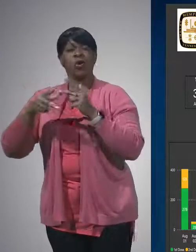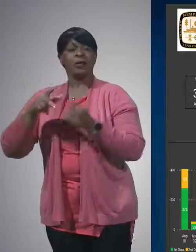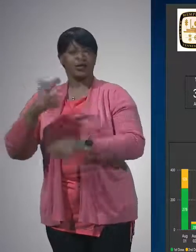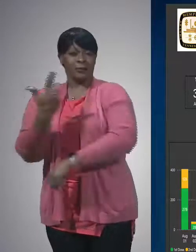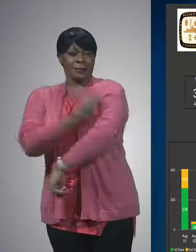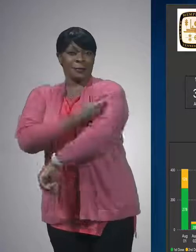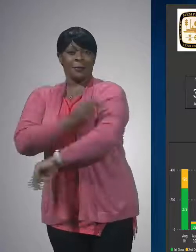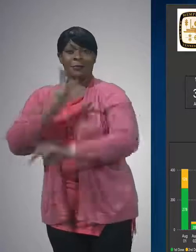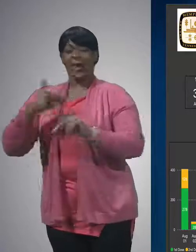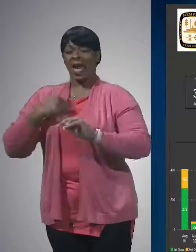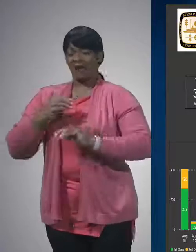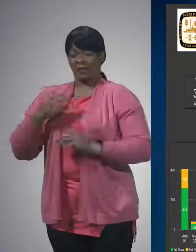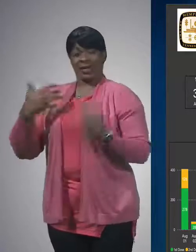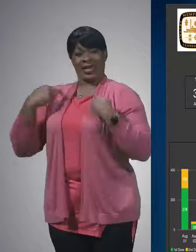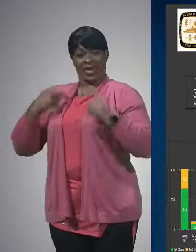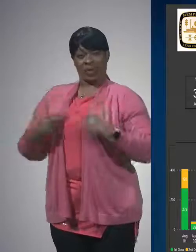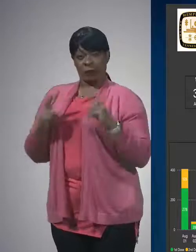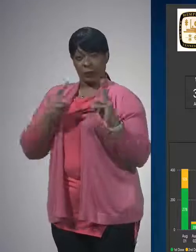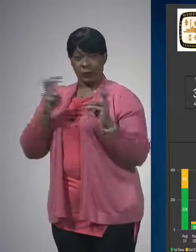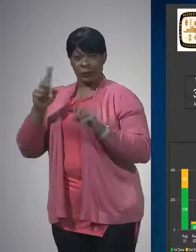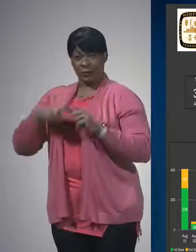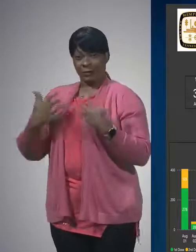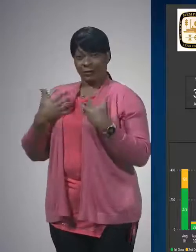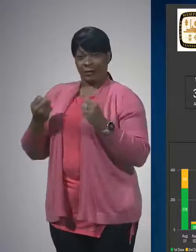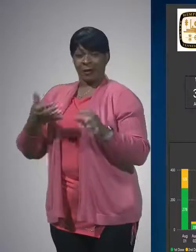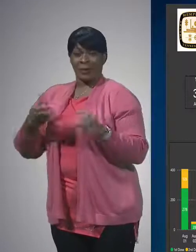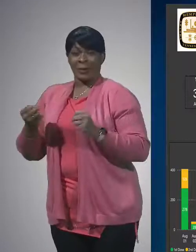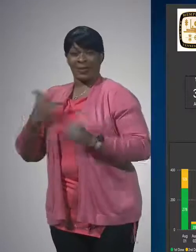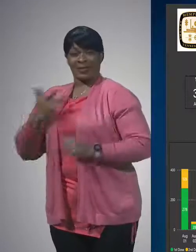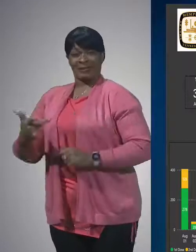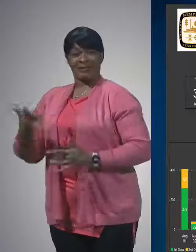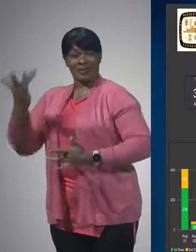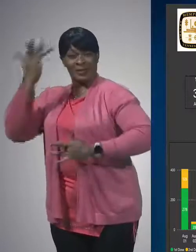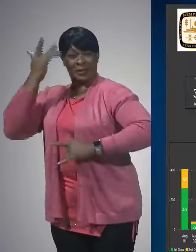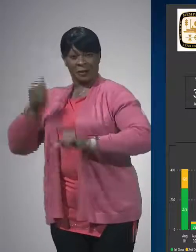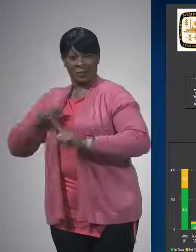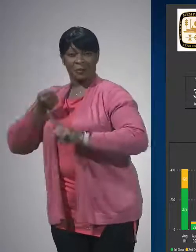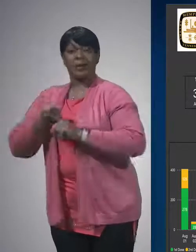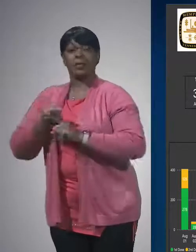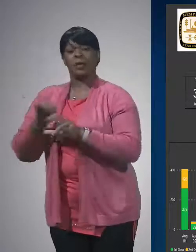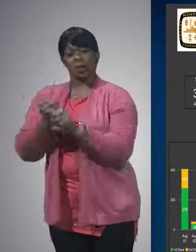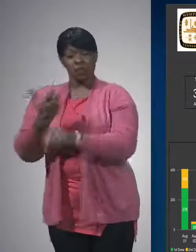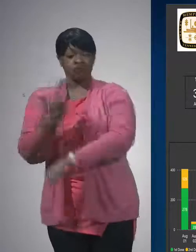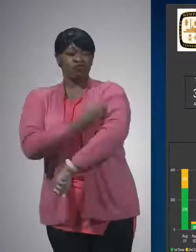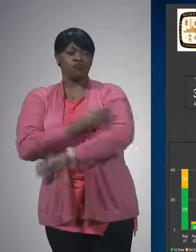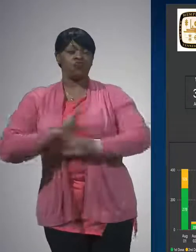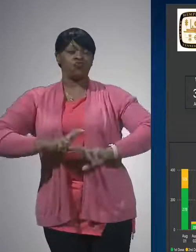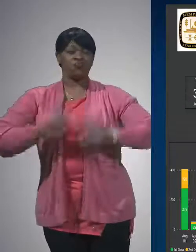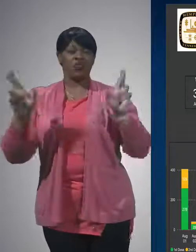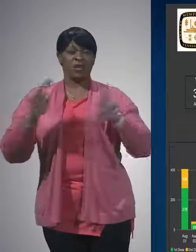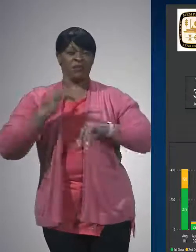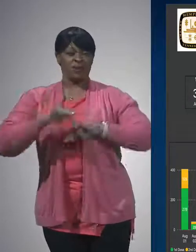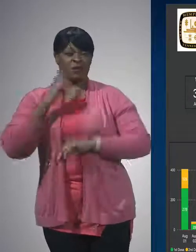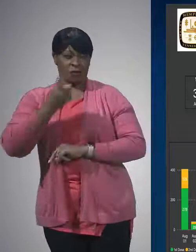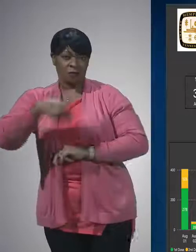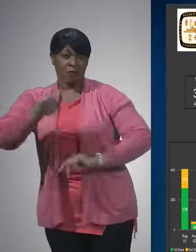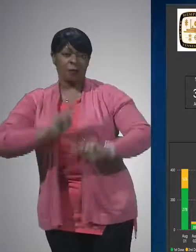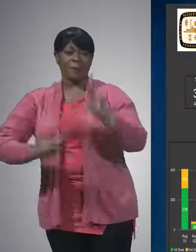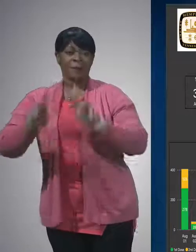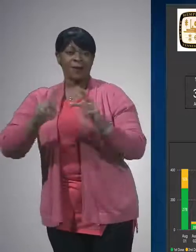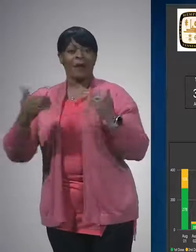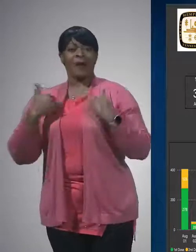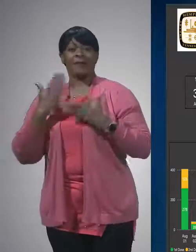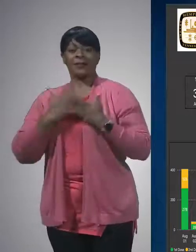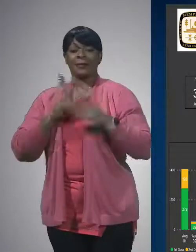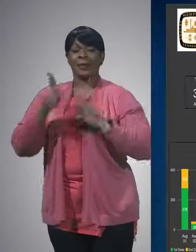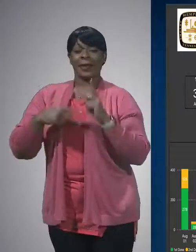who are immunocompromised. As you know, we have recently received clearance to give a booster dose to people who do have